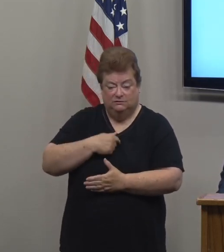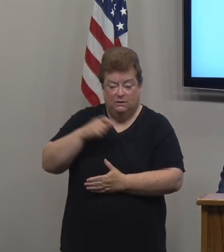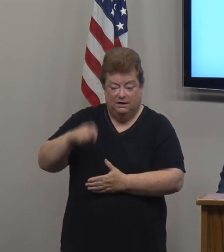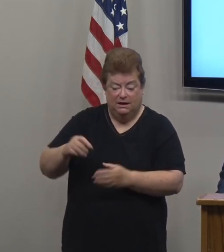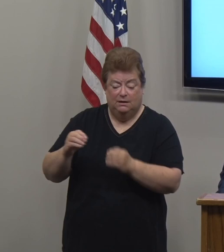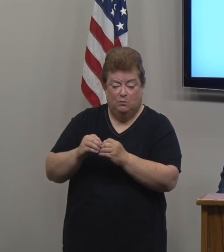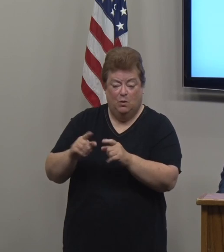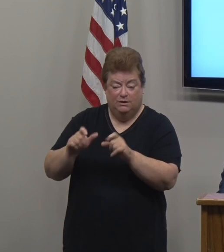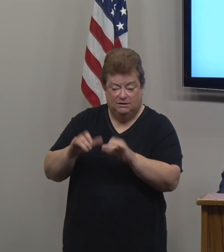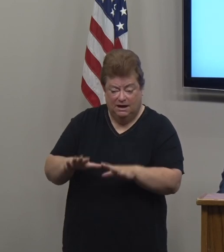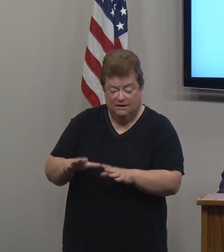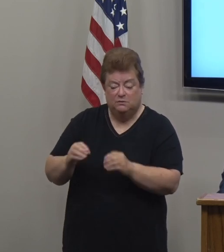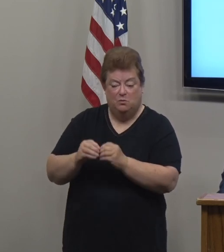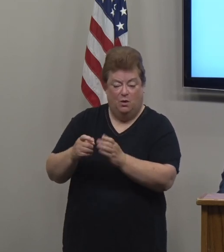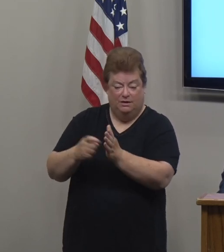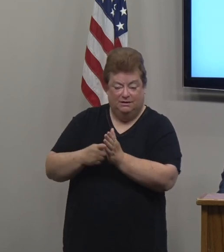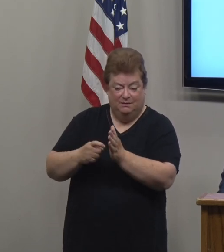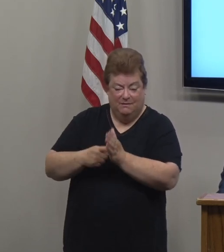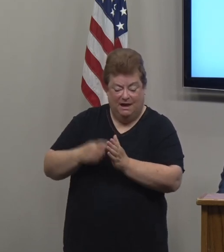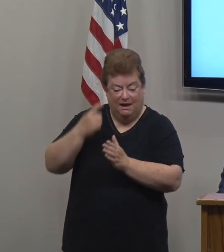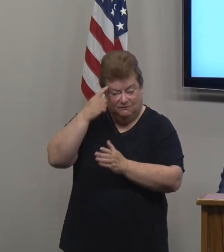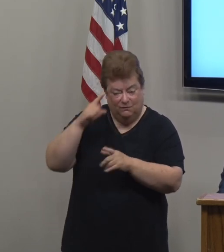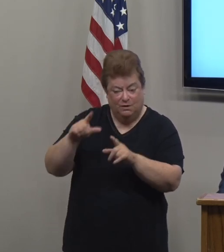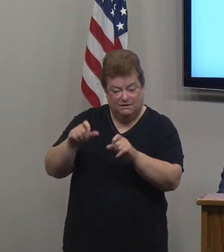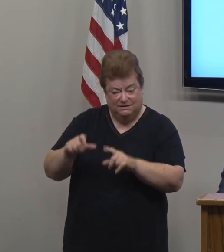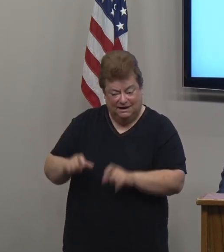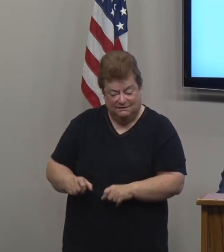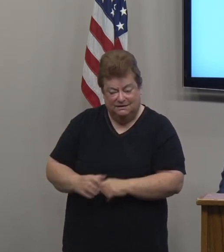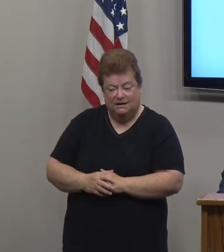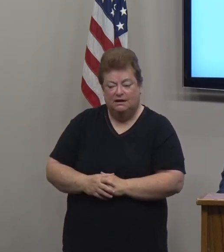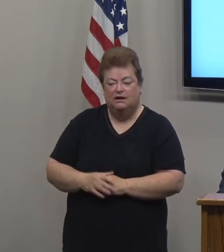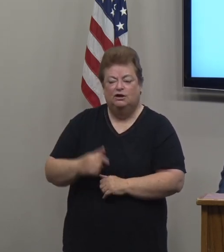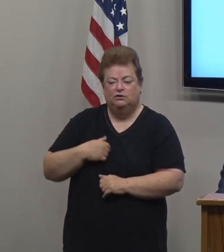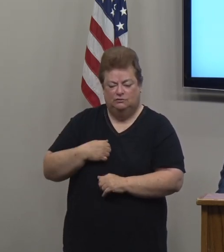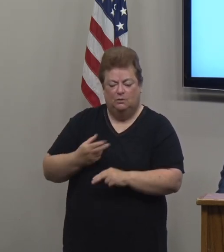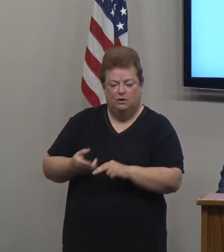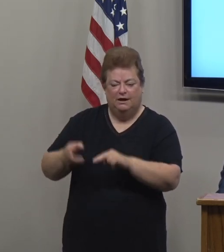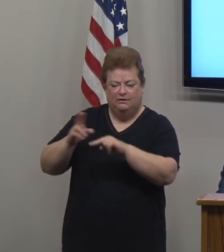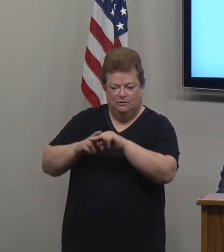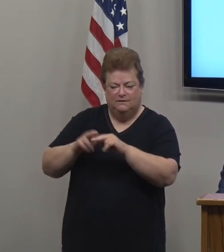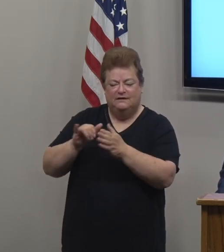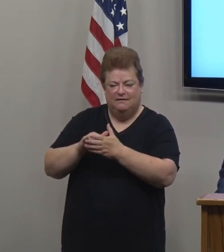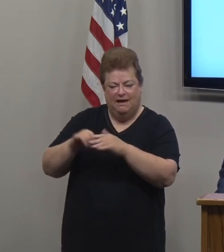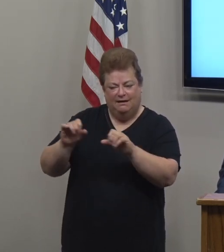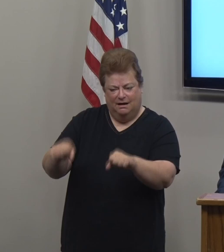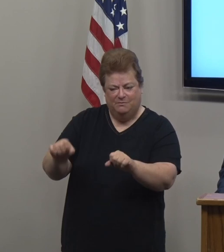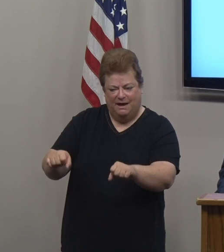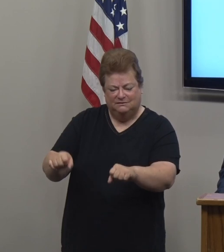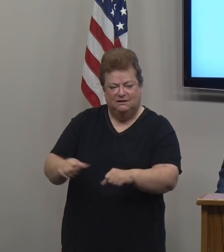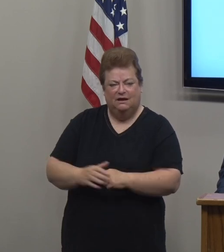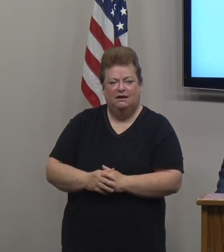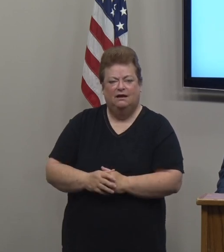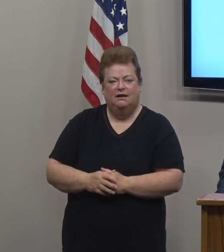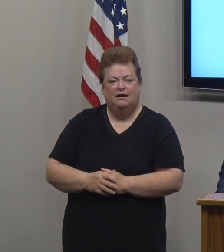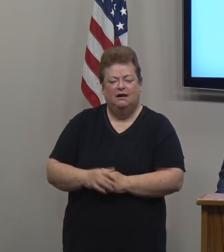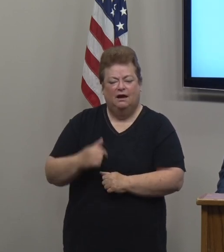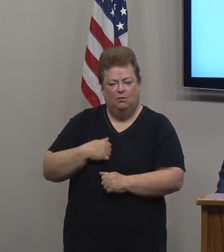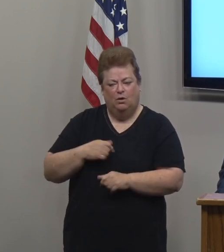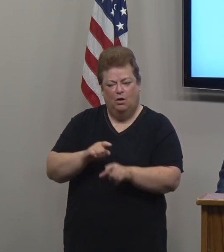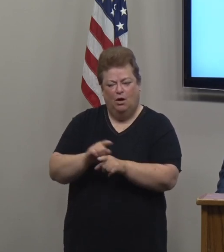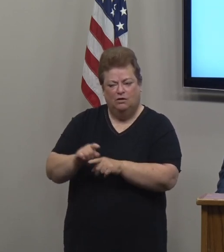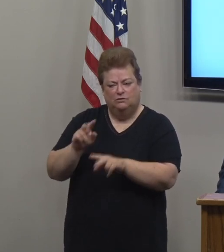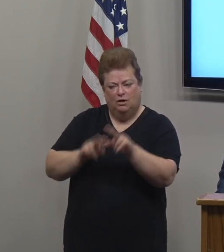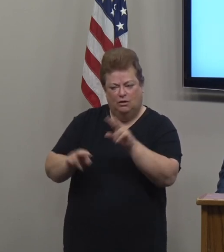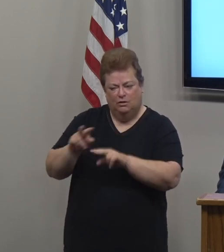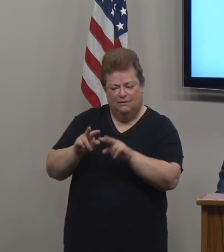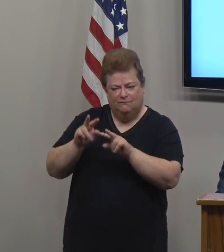in demand through our testing service. We have done that and are increasing that capacity. And we also are looking forward